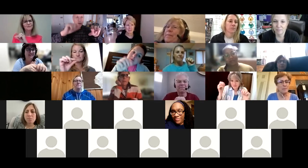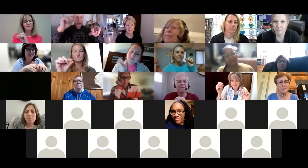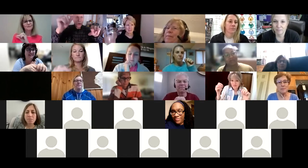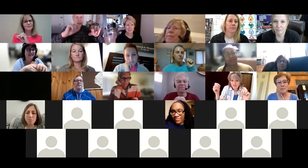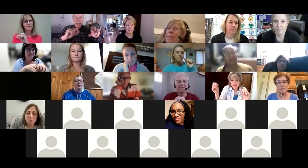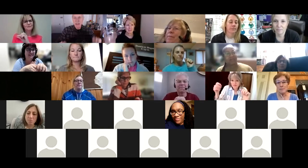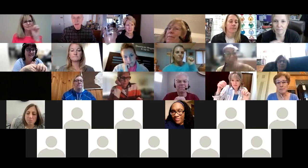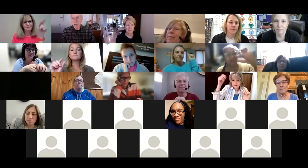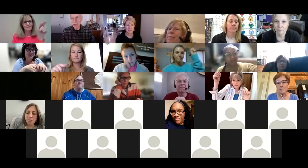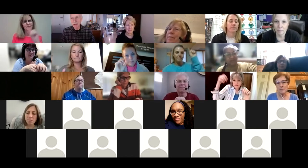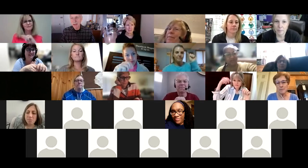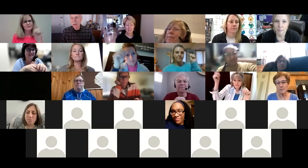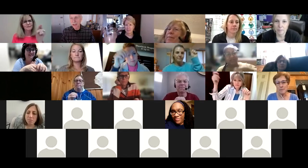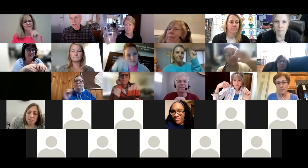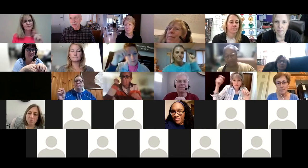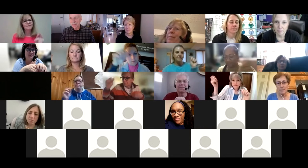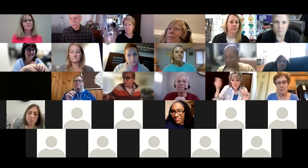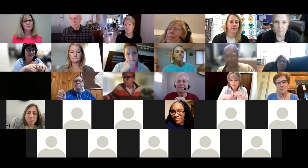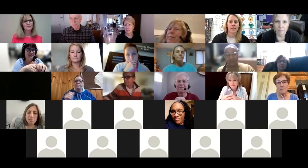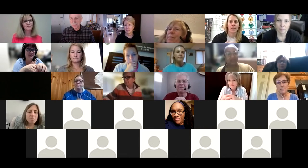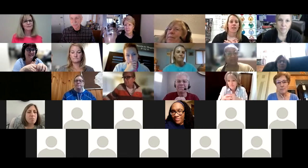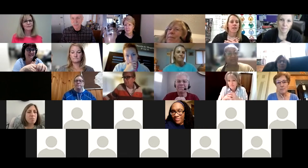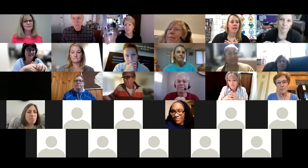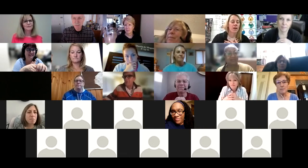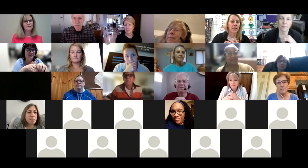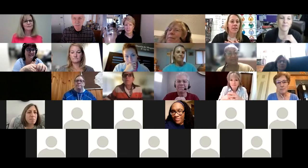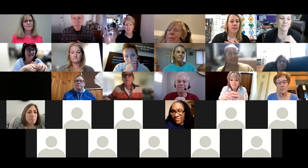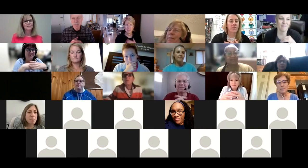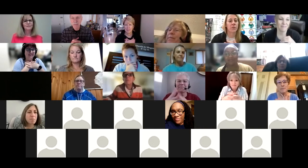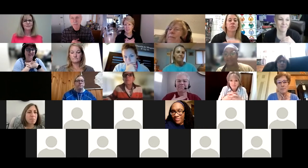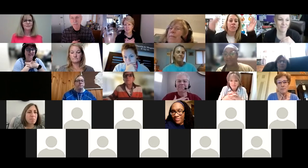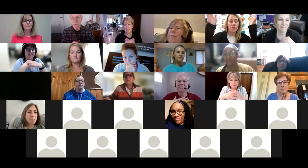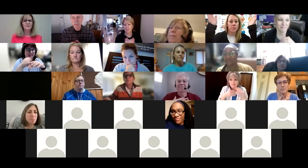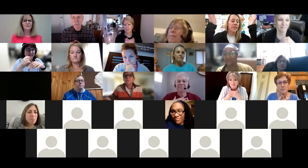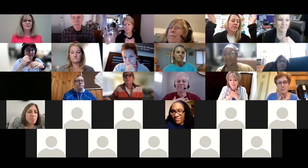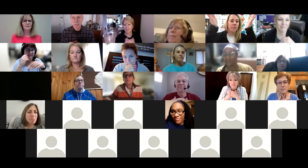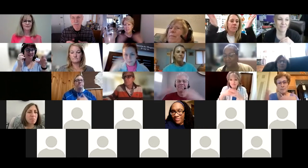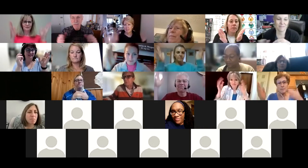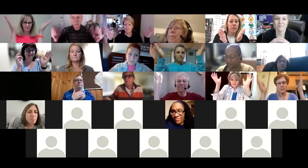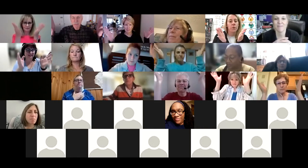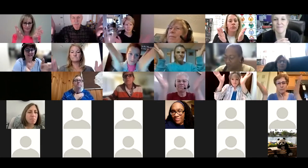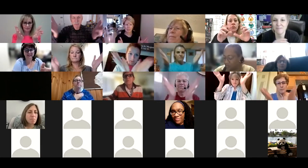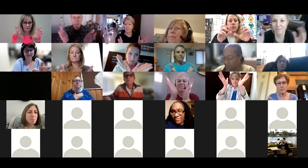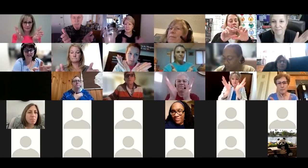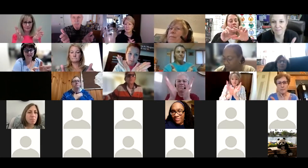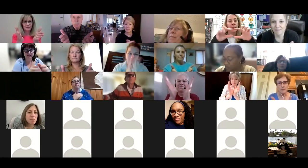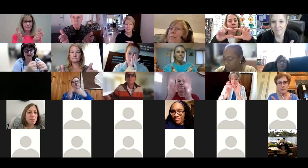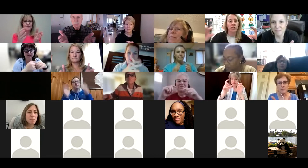what the orange sentences are about. Go, Dawn. All right. Thanks, coach. So for this funnel approach, we think about that triple